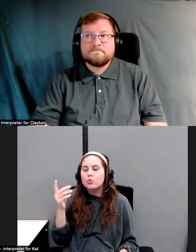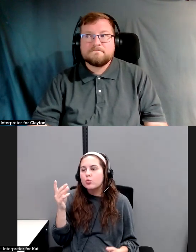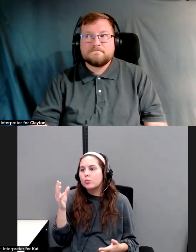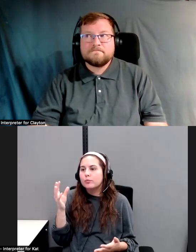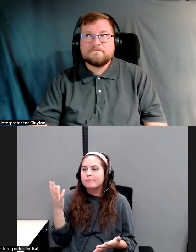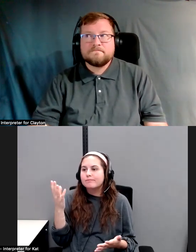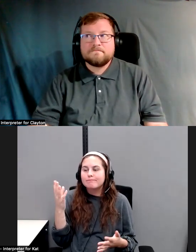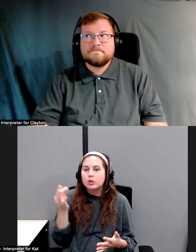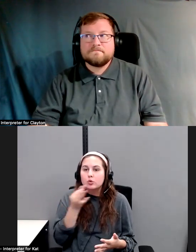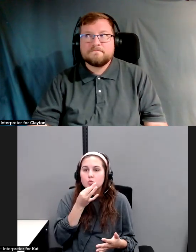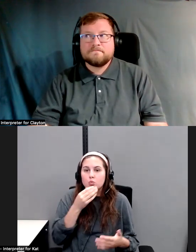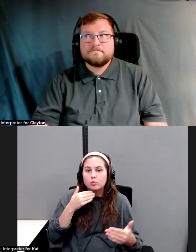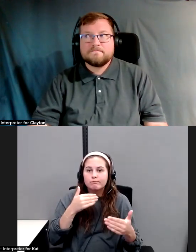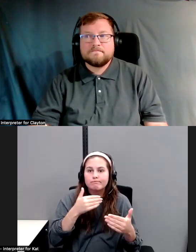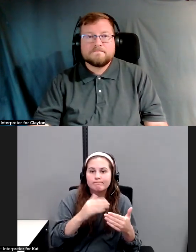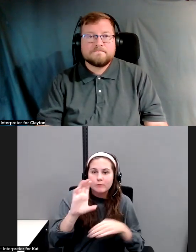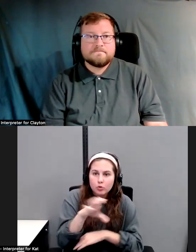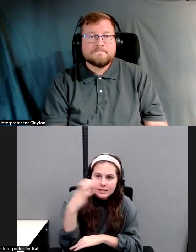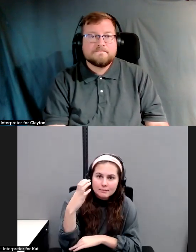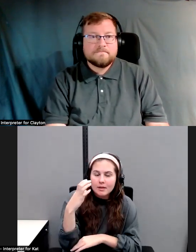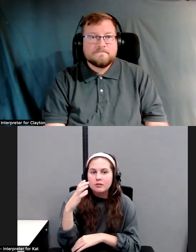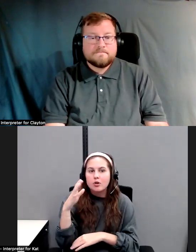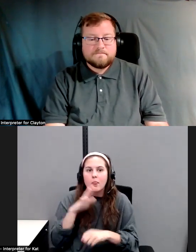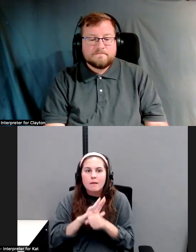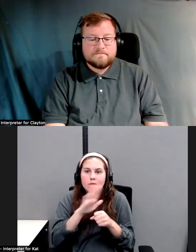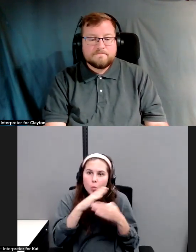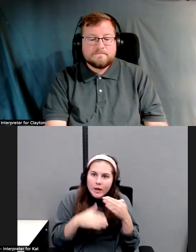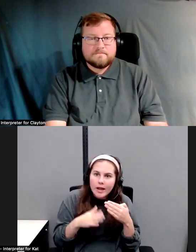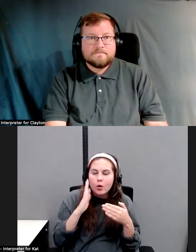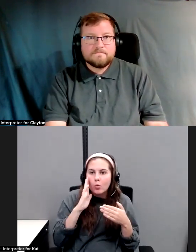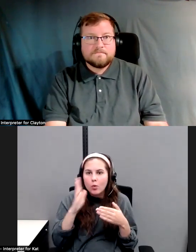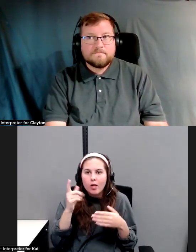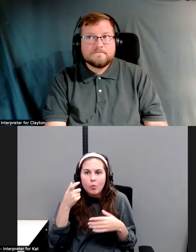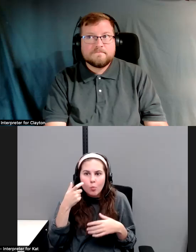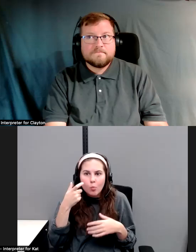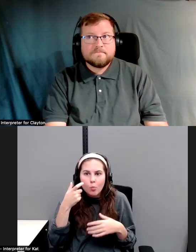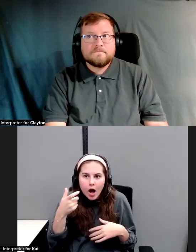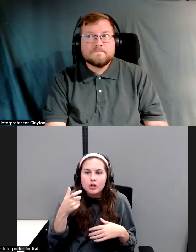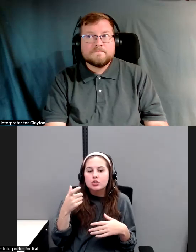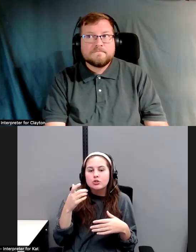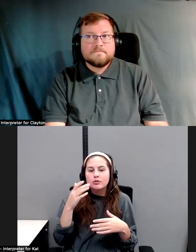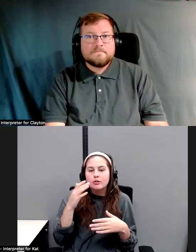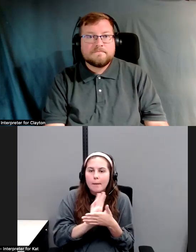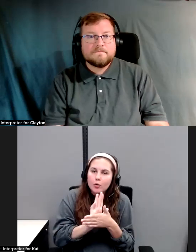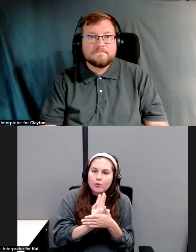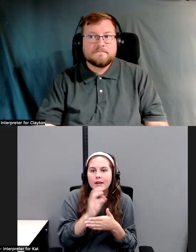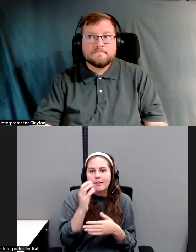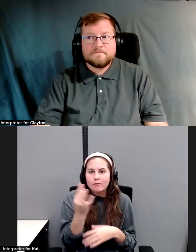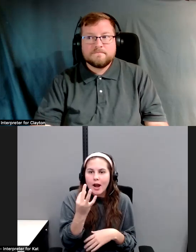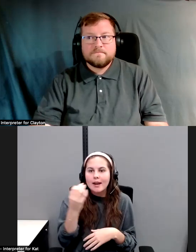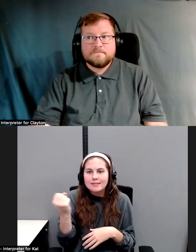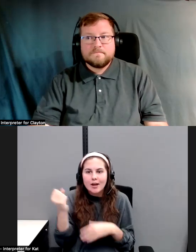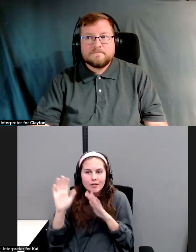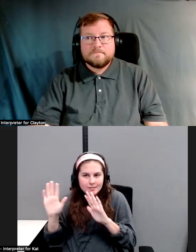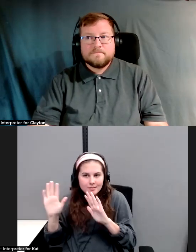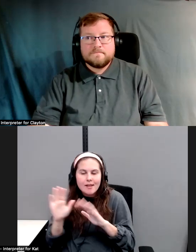like the whole weekend I will watch Friday and Saturday, I will watch the movies that I will write the reviews. Sometimes